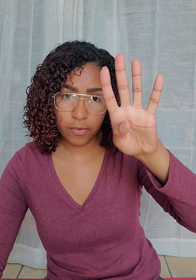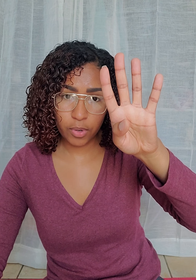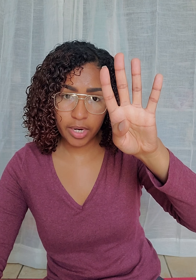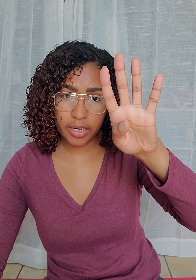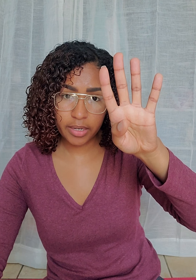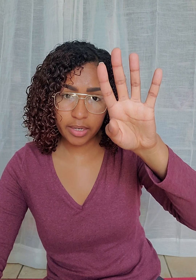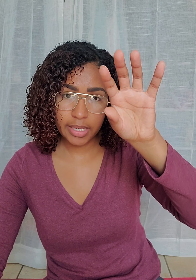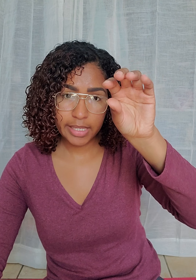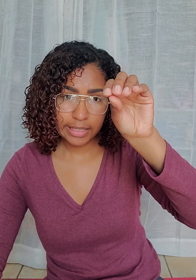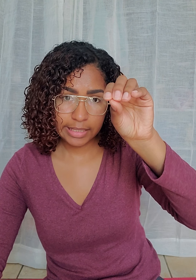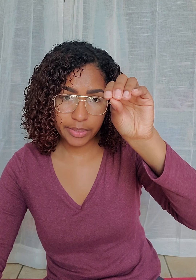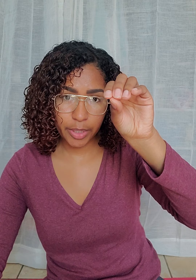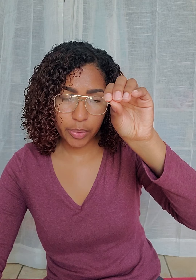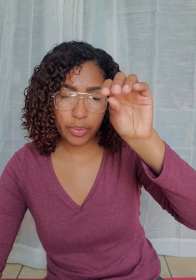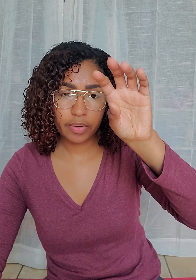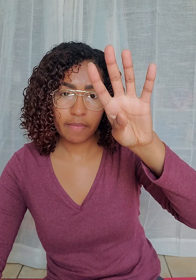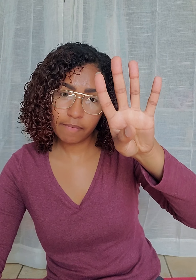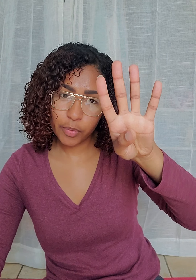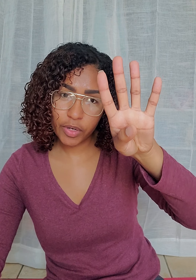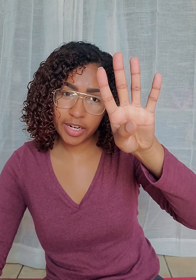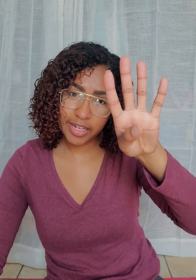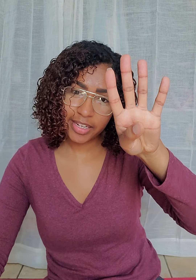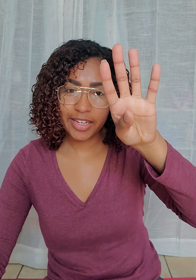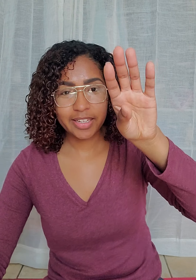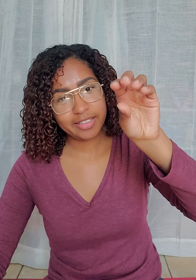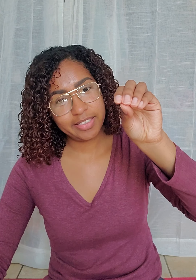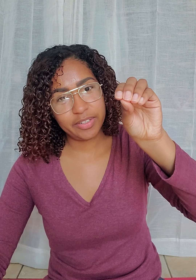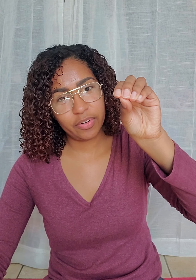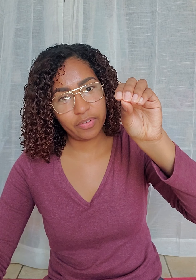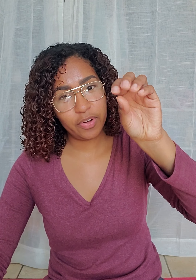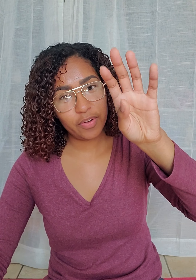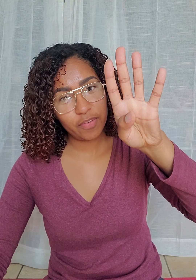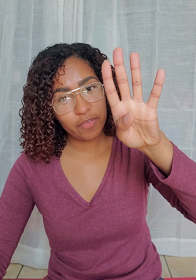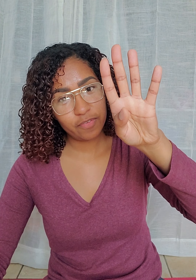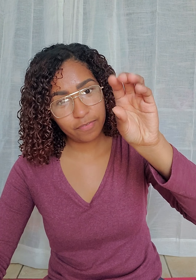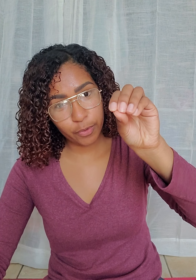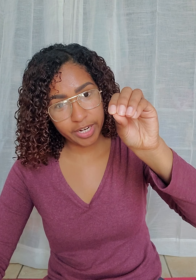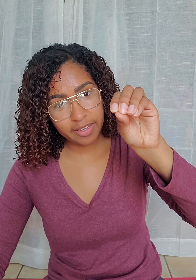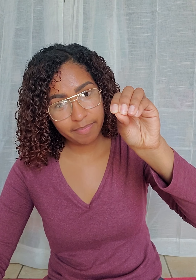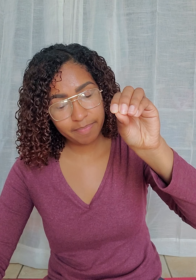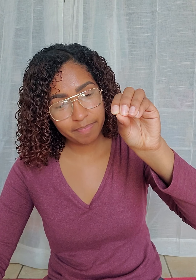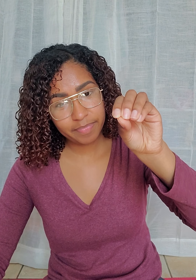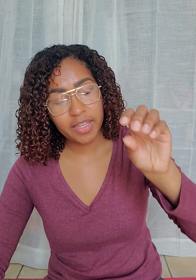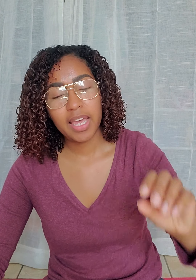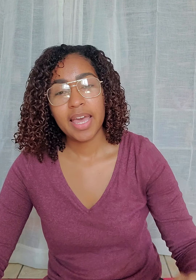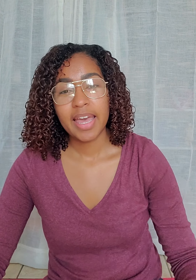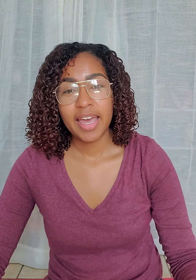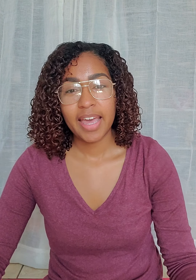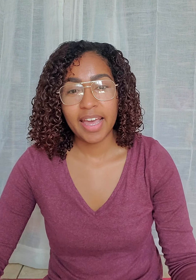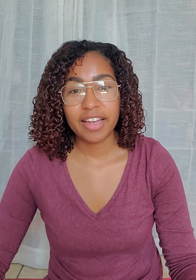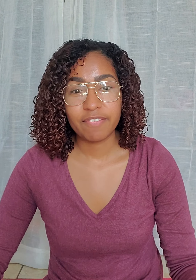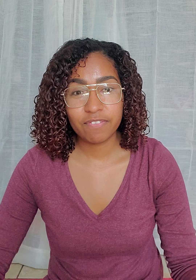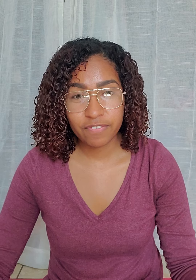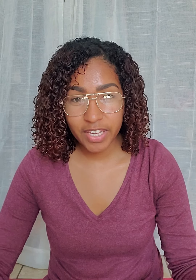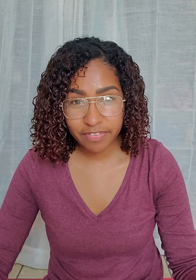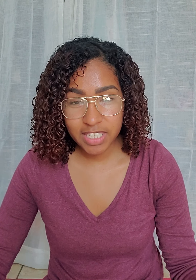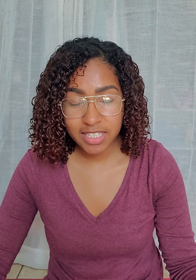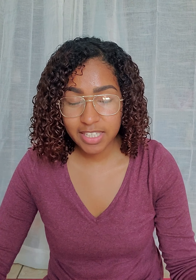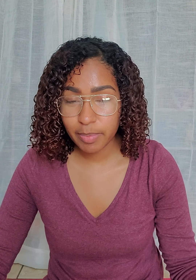4, 0. 4, 0. 40. And 50 is going to be the